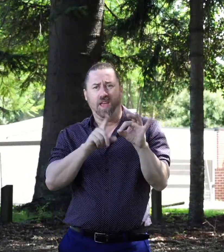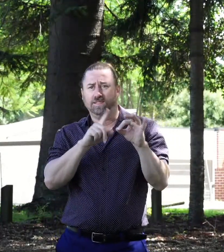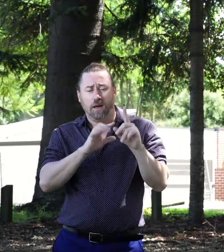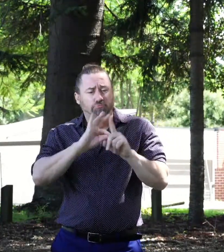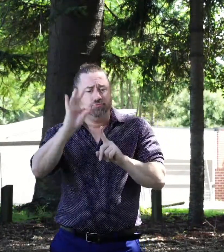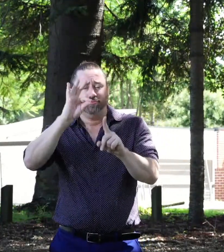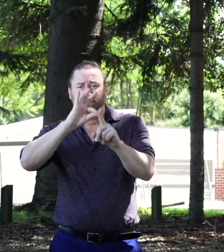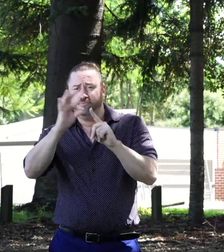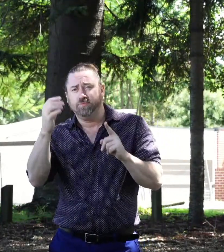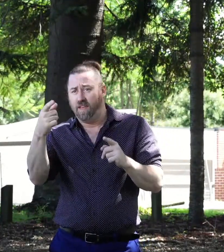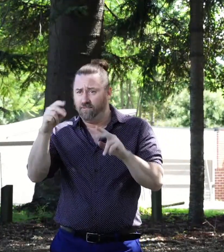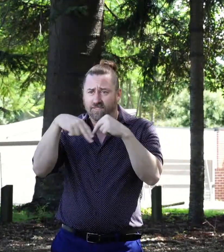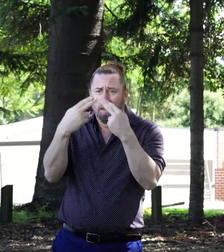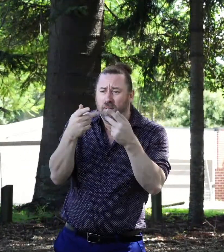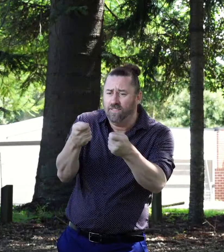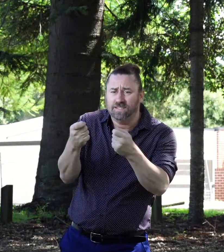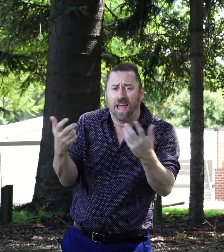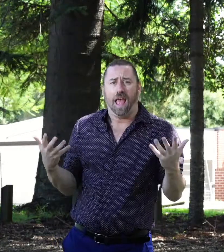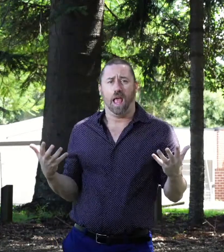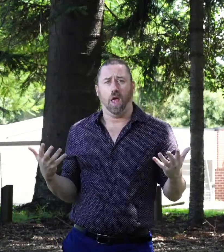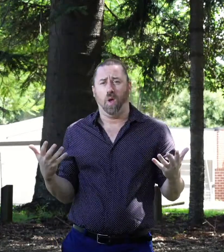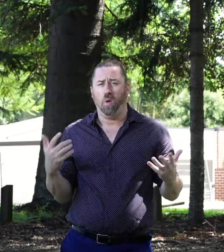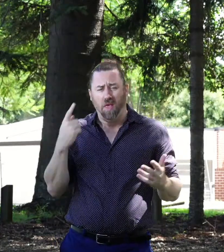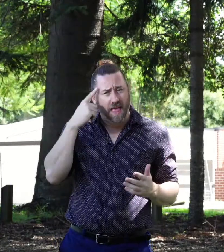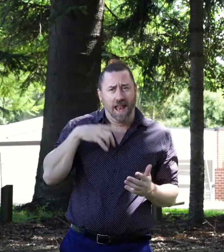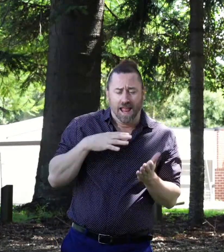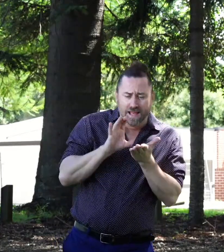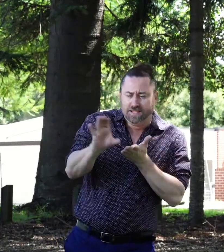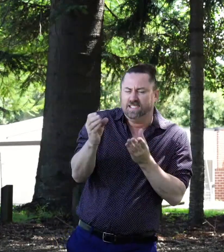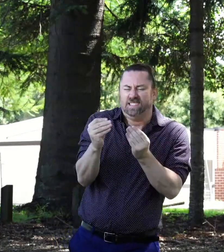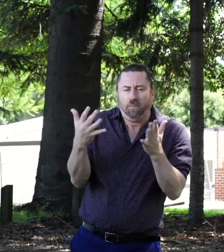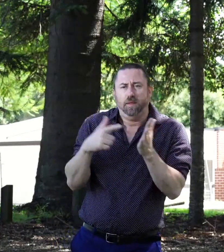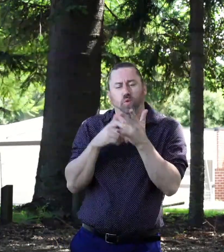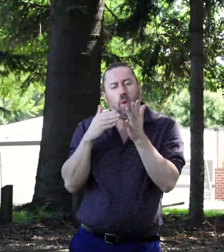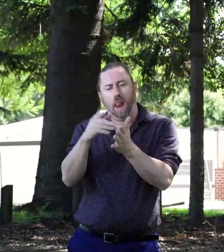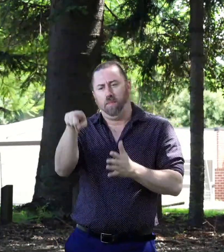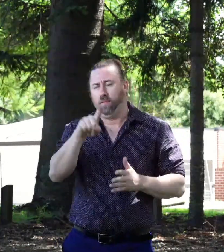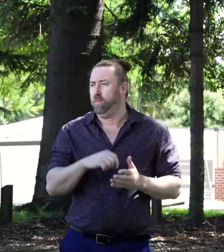assistance for people in this industry would not go astray.